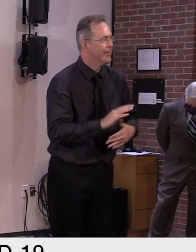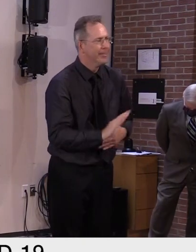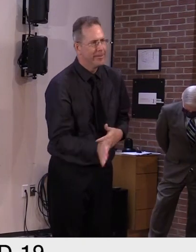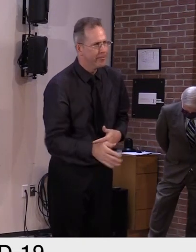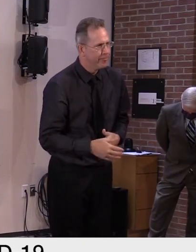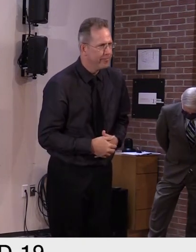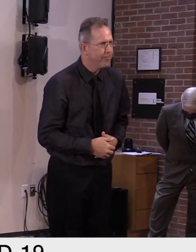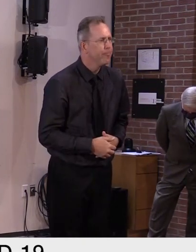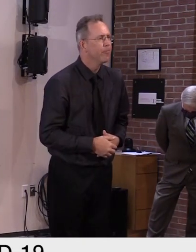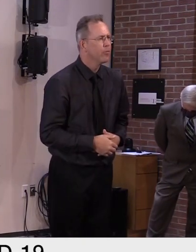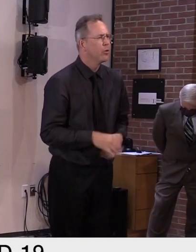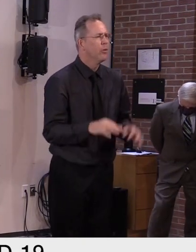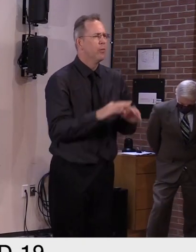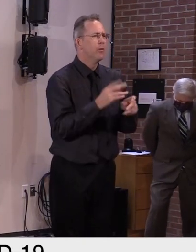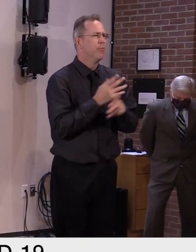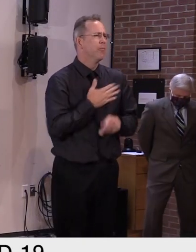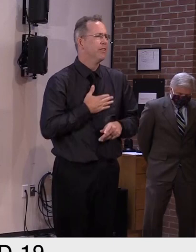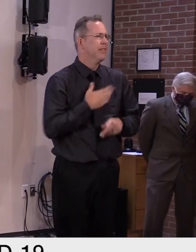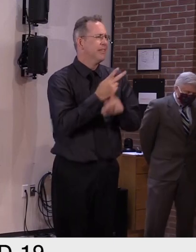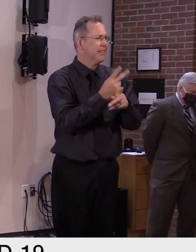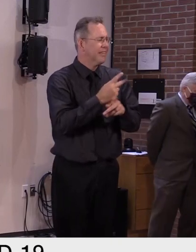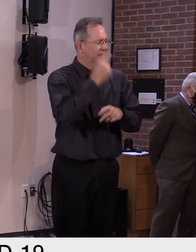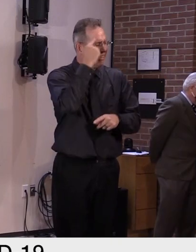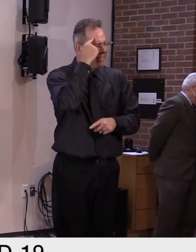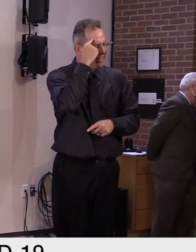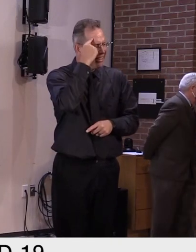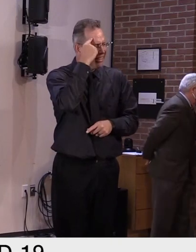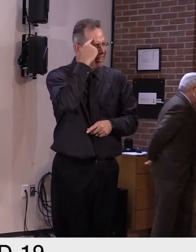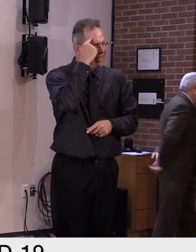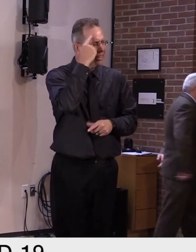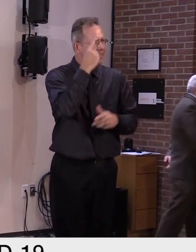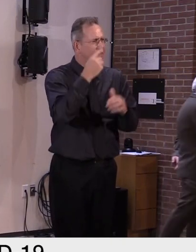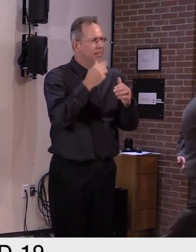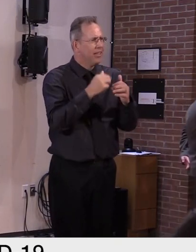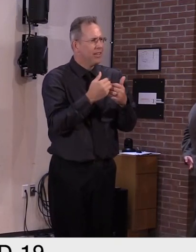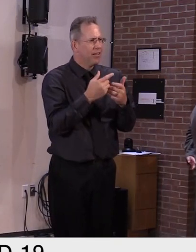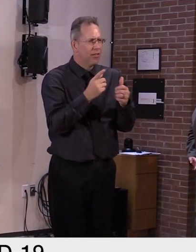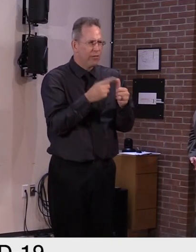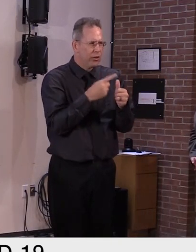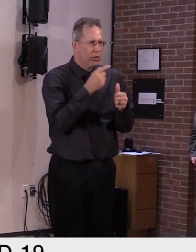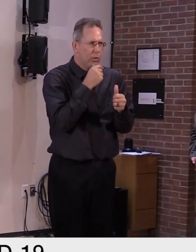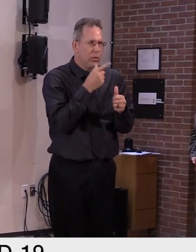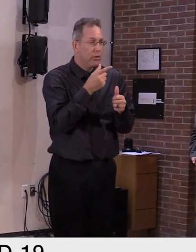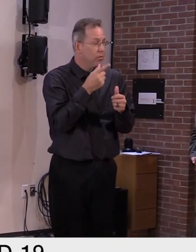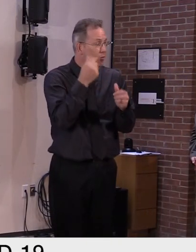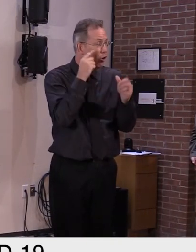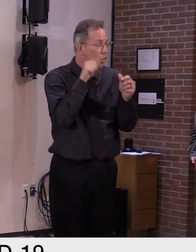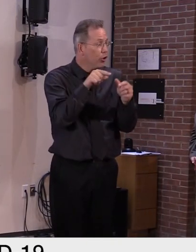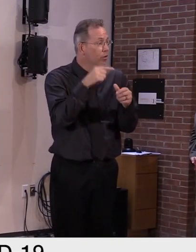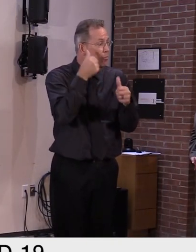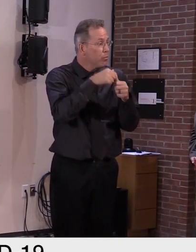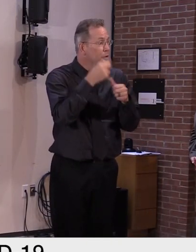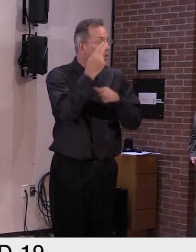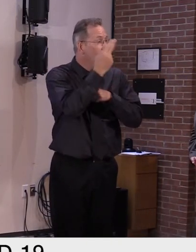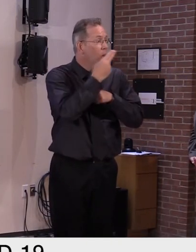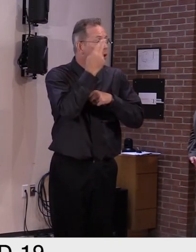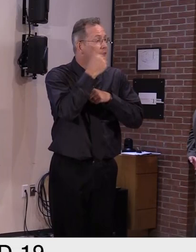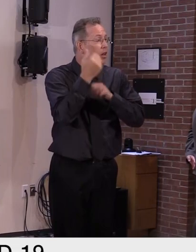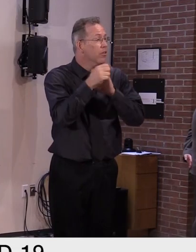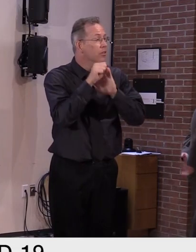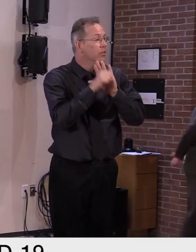that that perspective was in place. Again, I've talked about Hawaii, who, you know, has gone. They now have